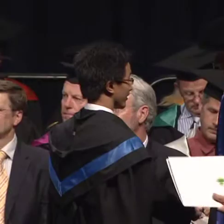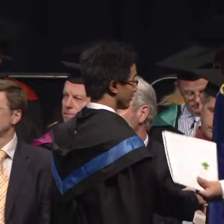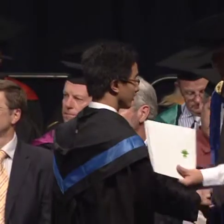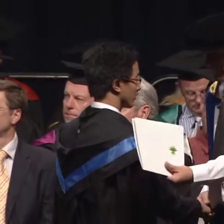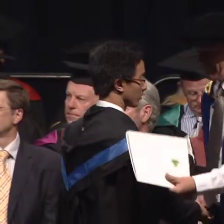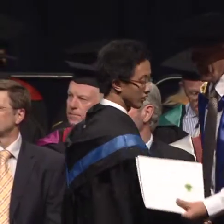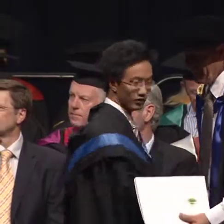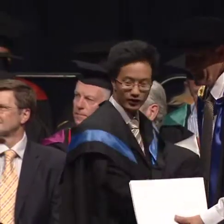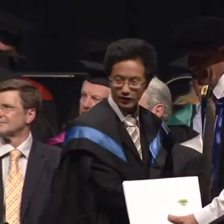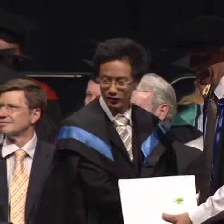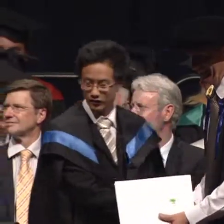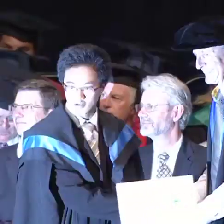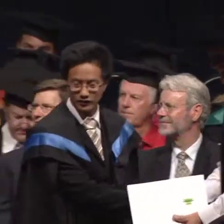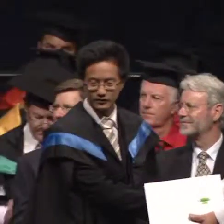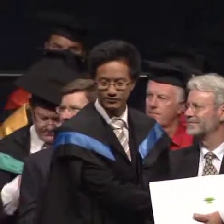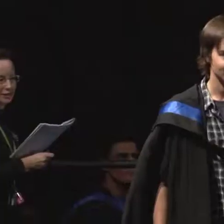Kyle Anthony Jones.